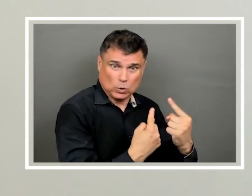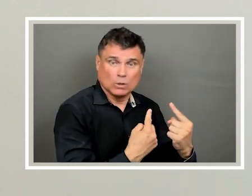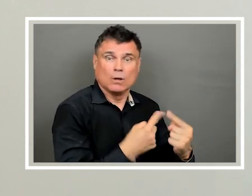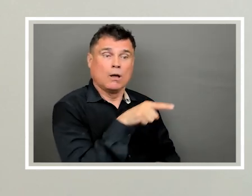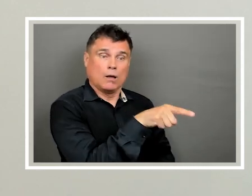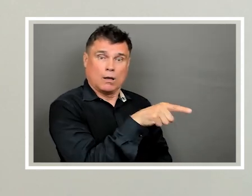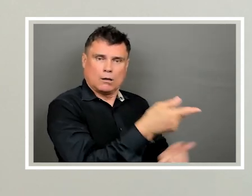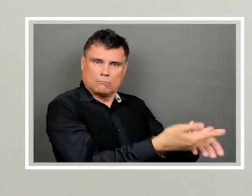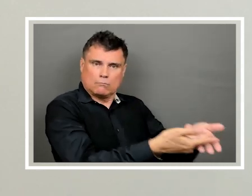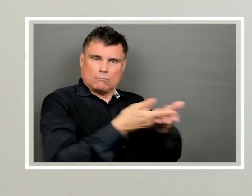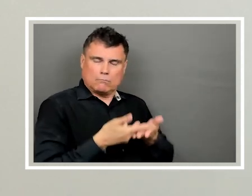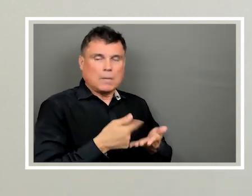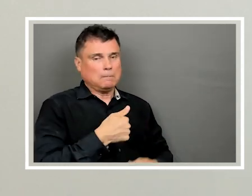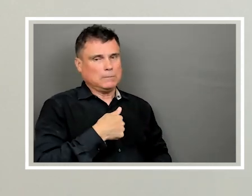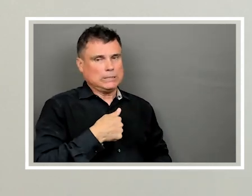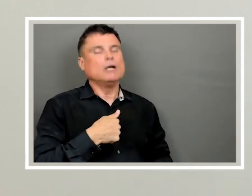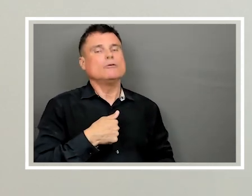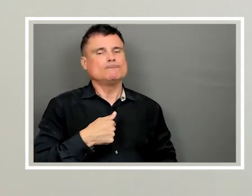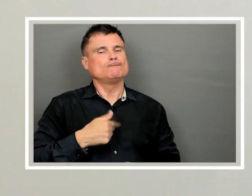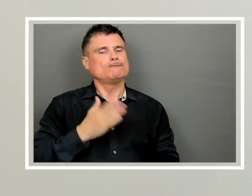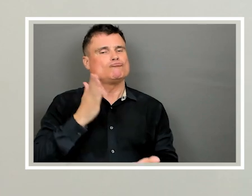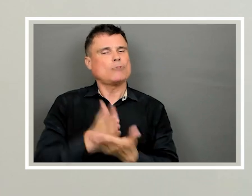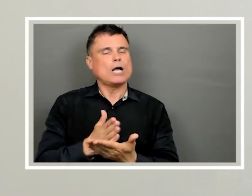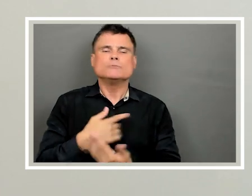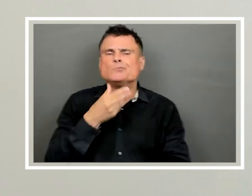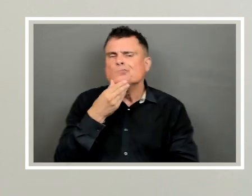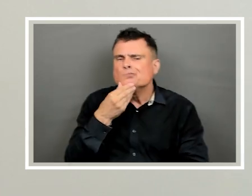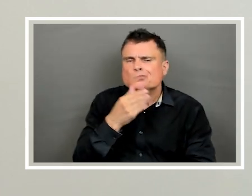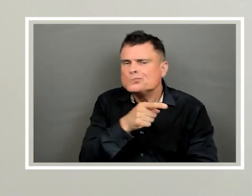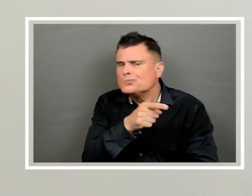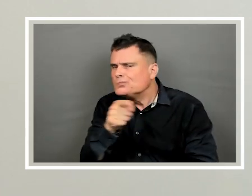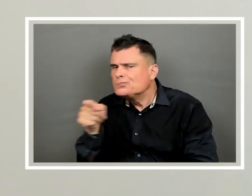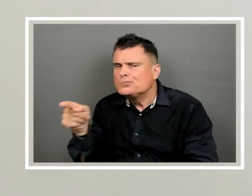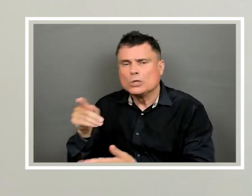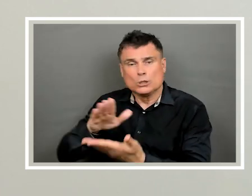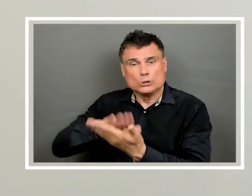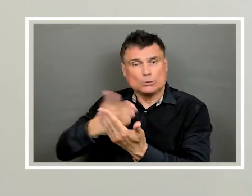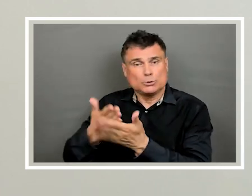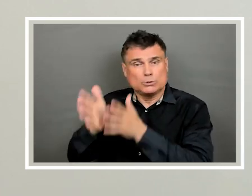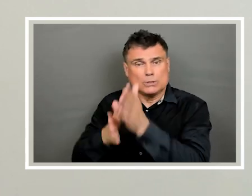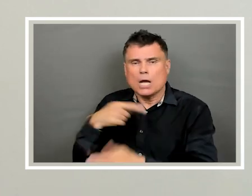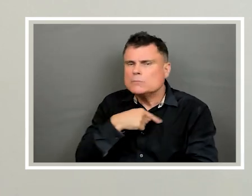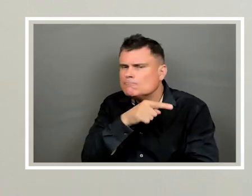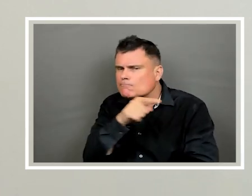Prior to us meeting, you supported me by letting me select my own interpreter.